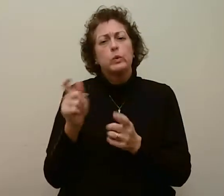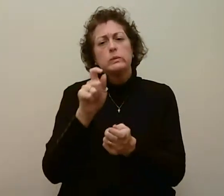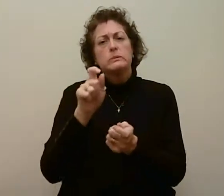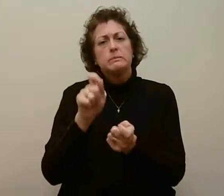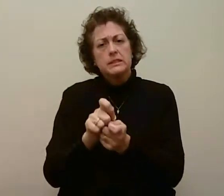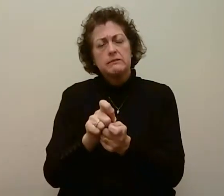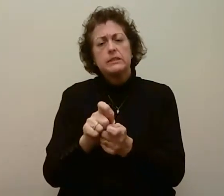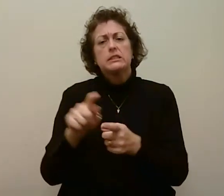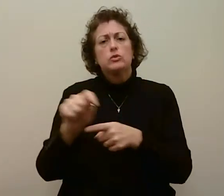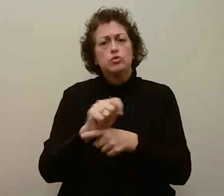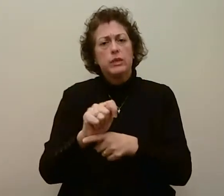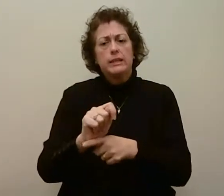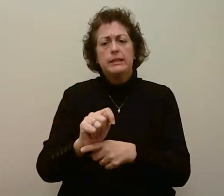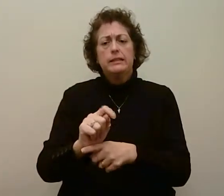overnight.